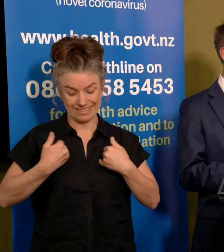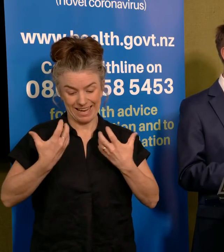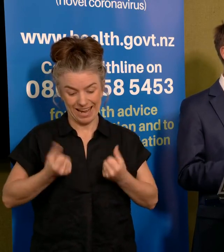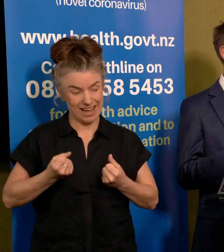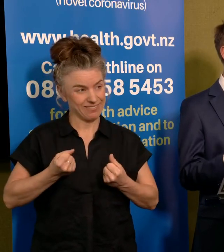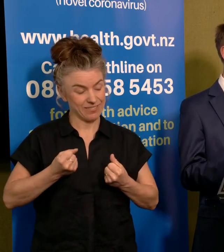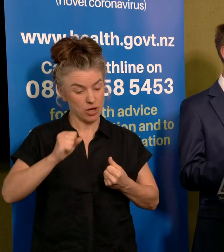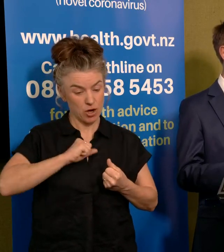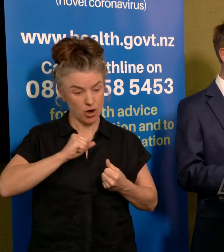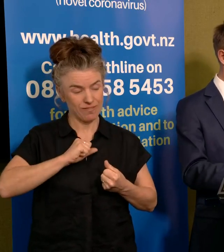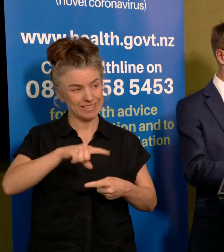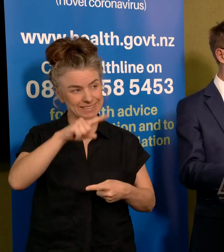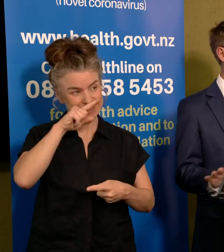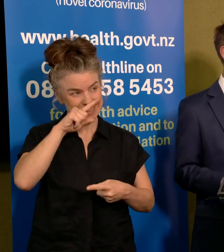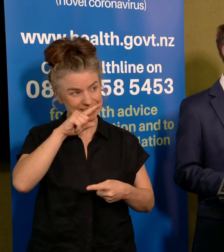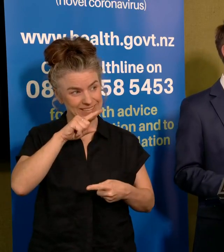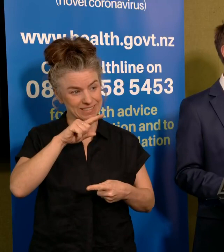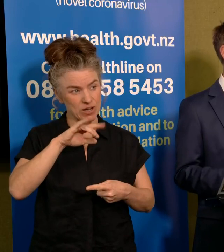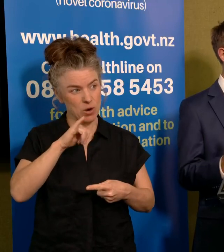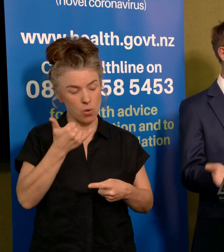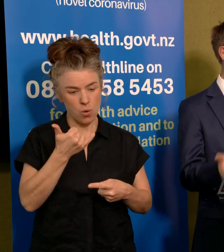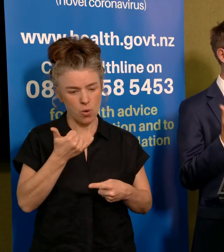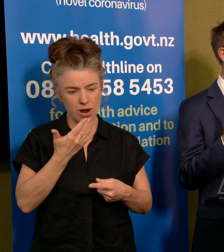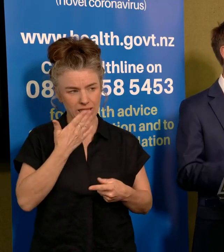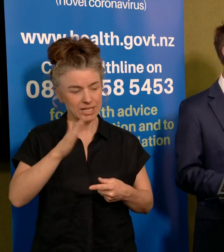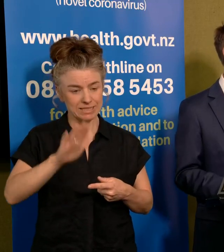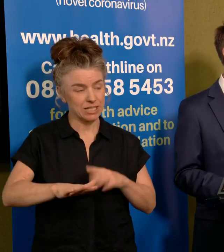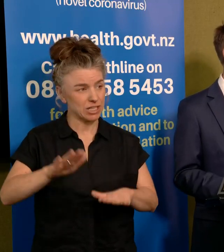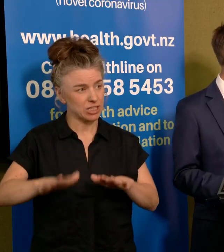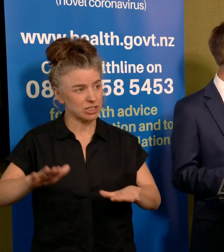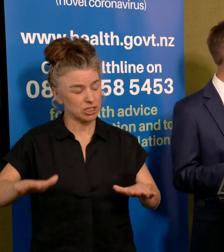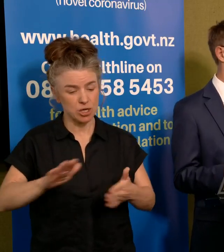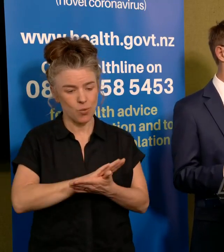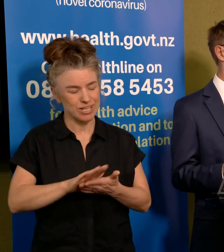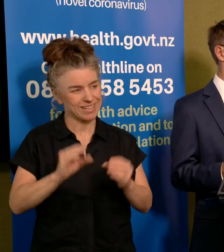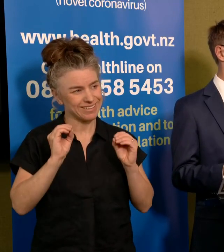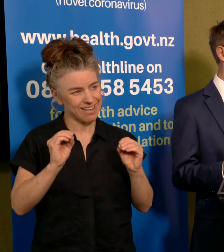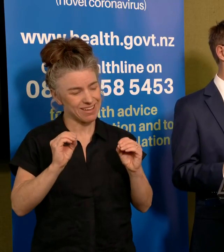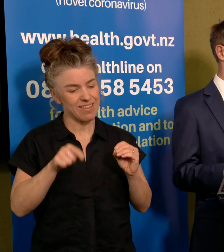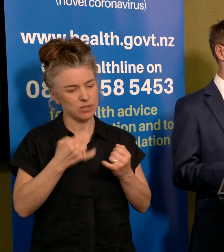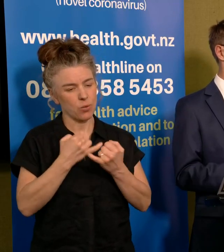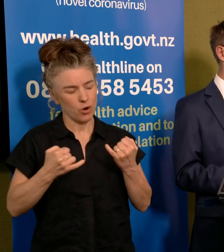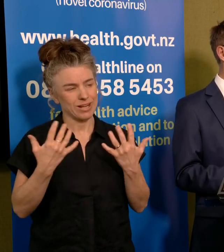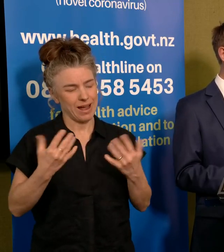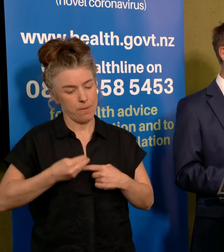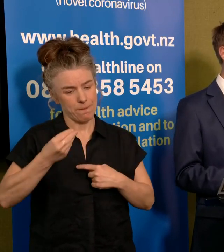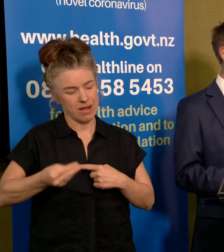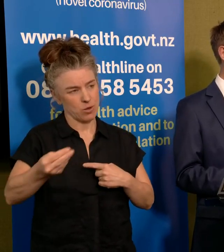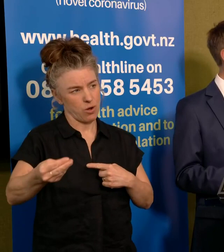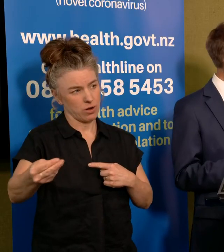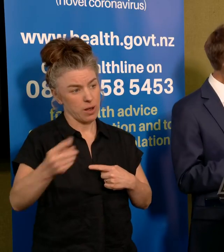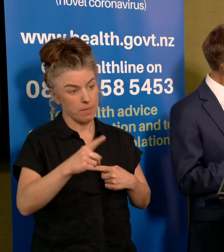coughing and sneezing, droplet spread, or through infected surfaces and people having poor hygiene. And so those are the things we know